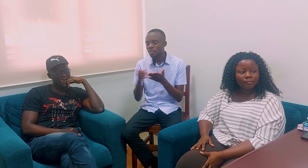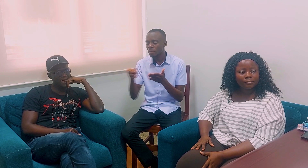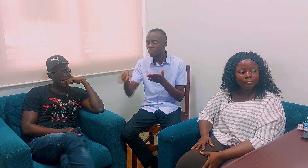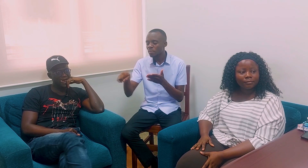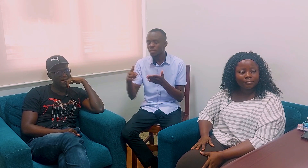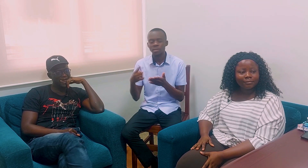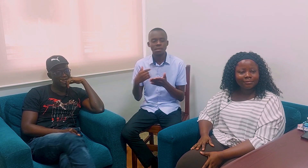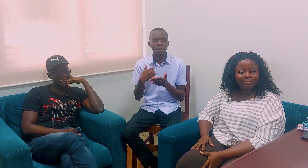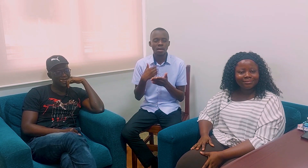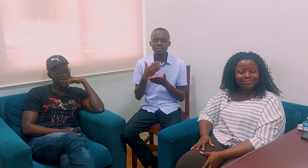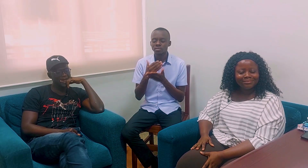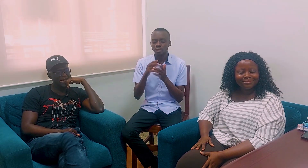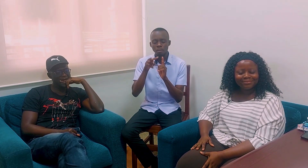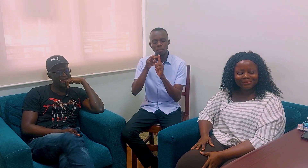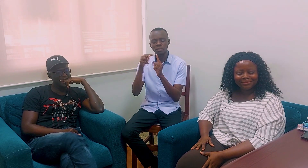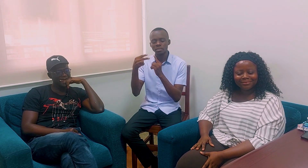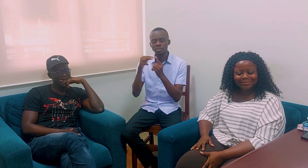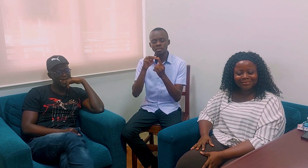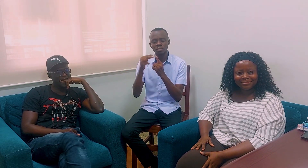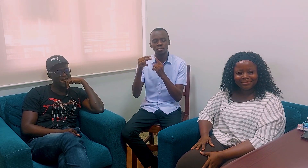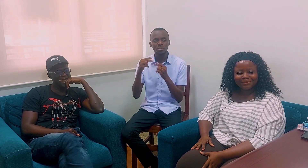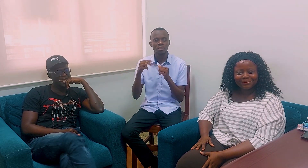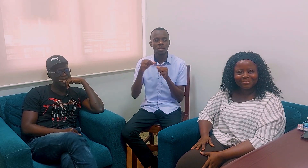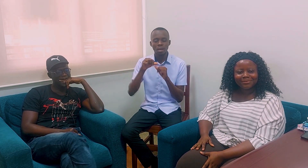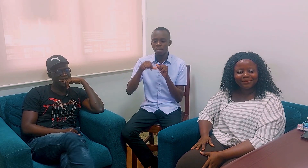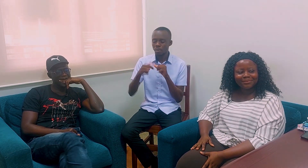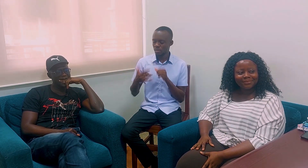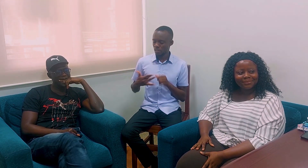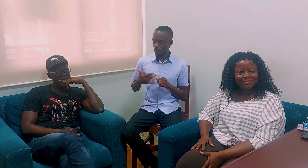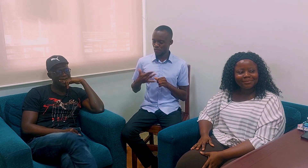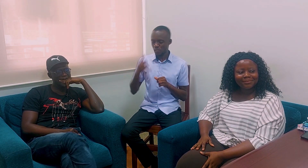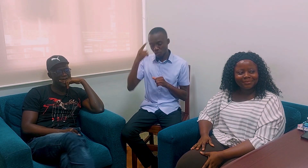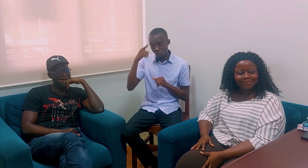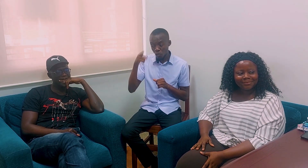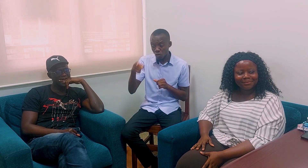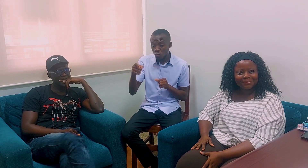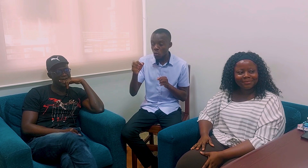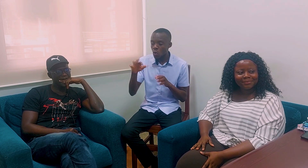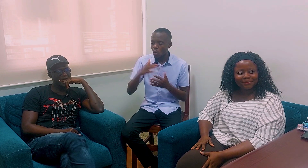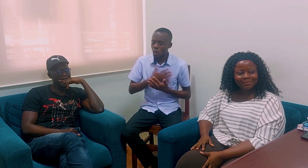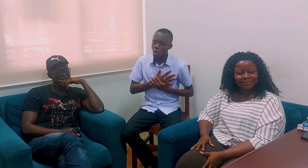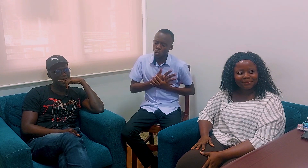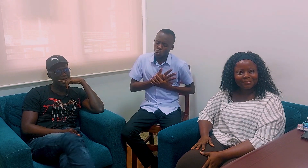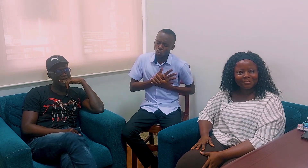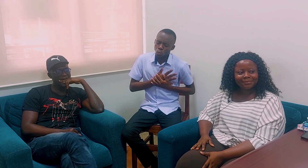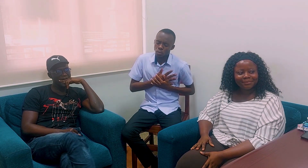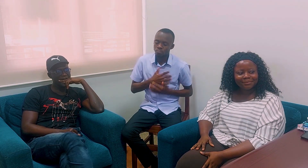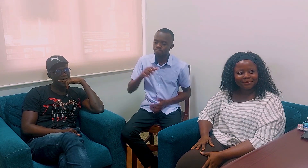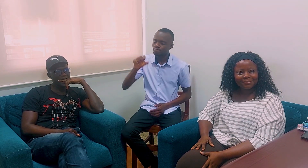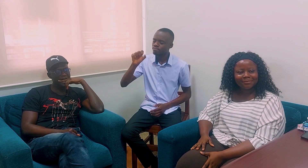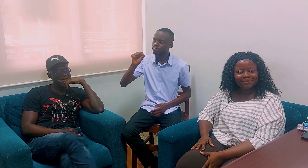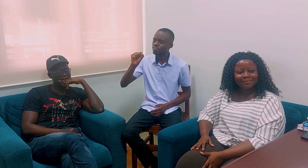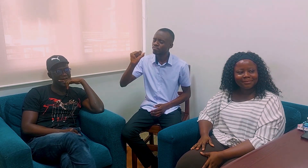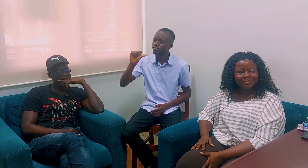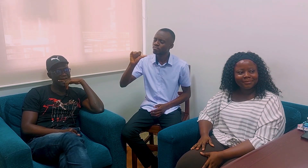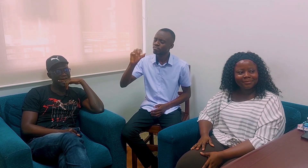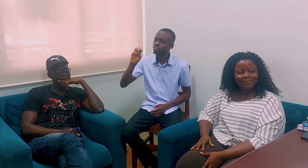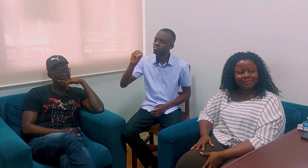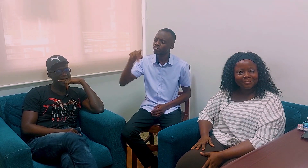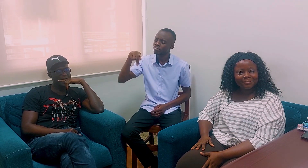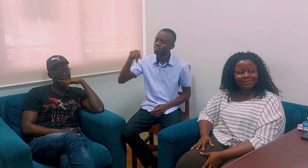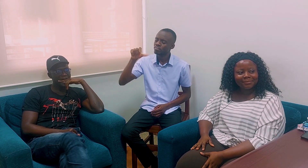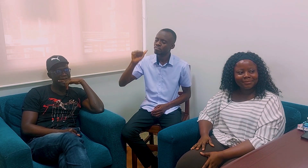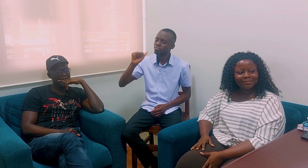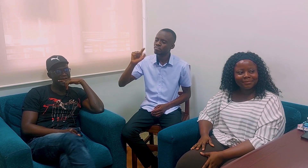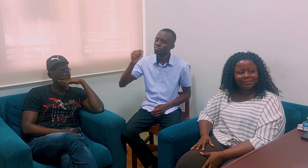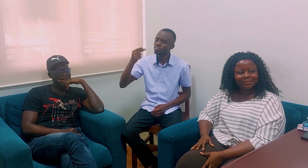and empathy towards people with mental health conditions, how they are treated generally. So we are going